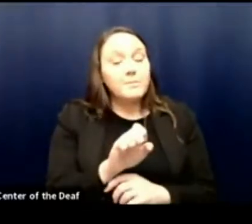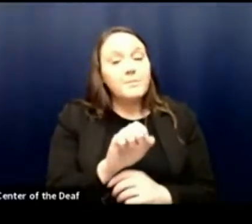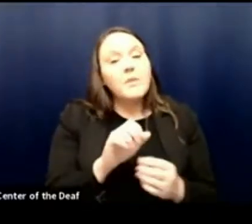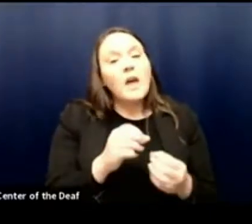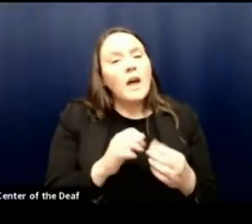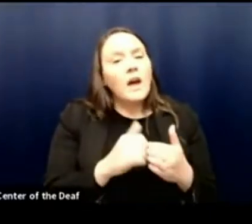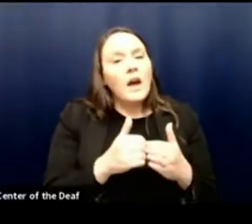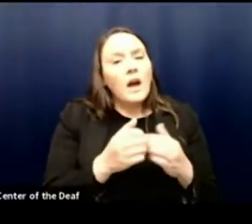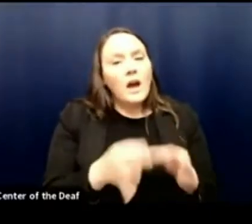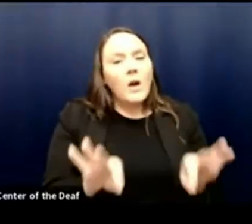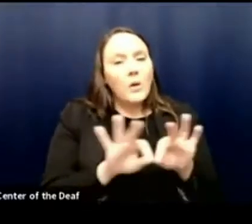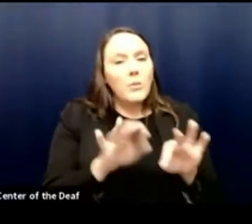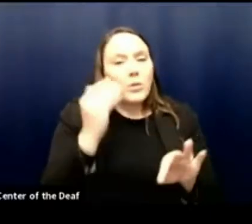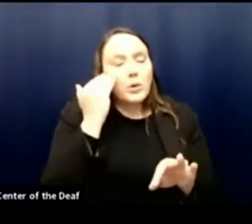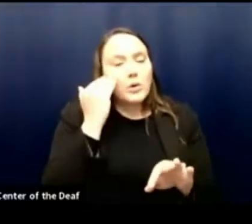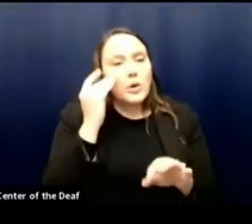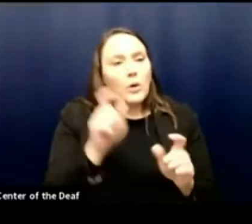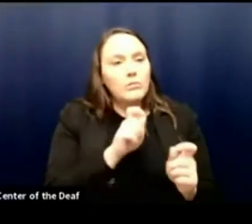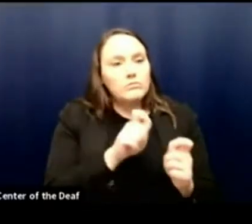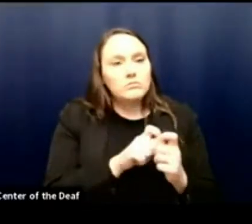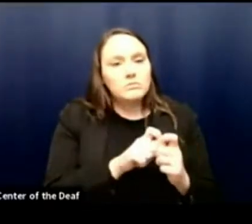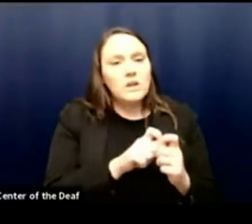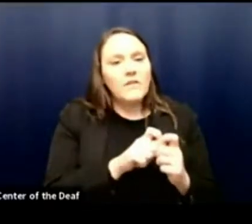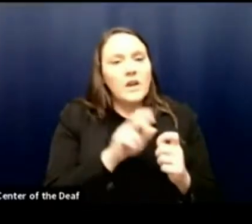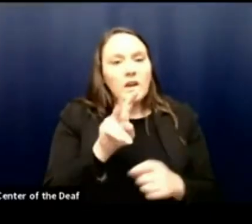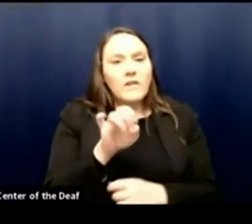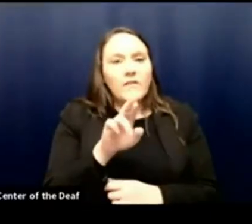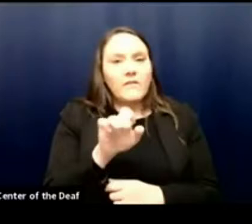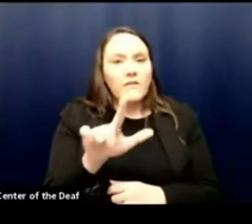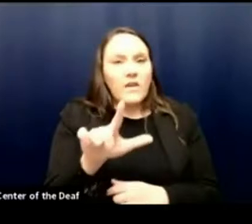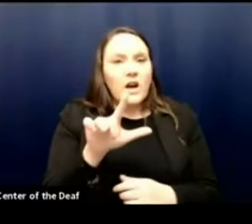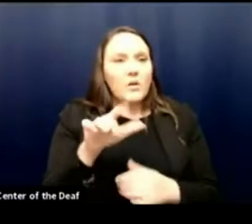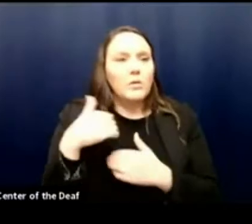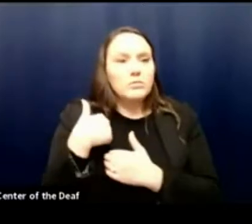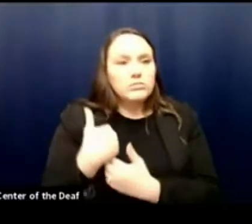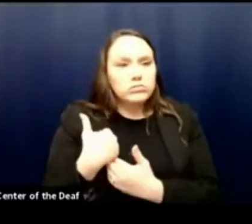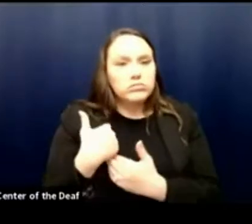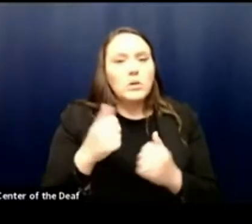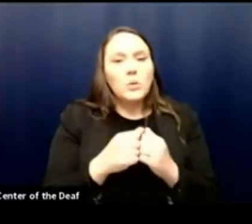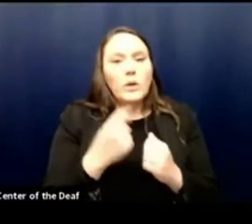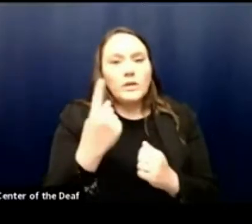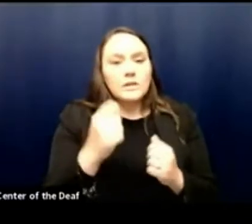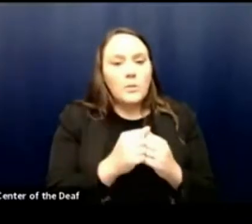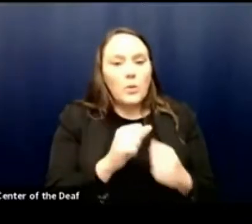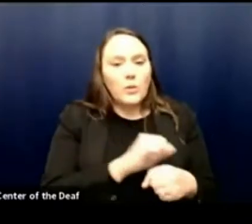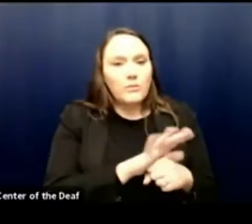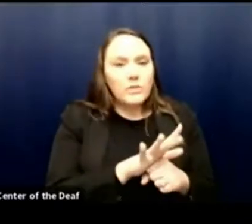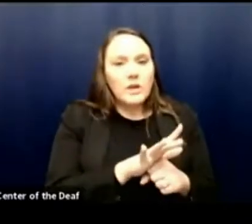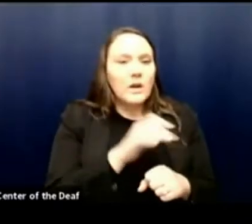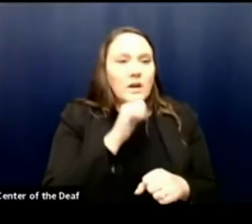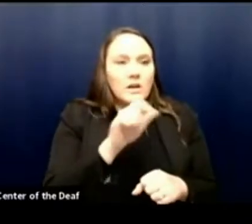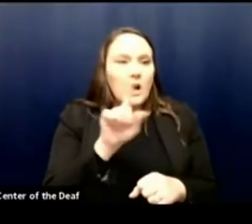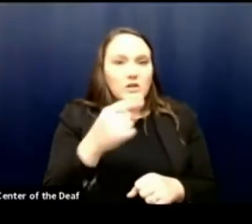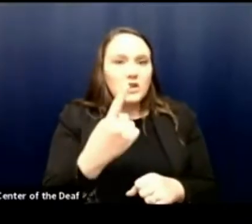important is it to know the specific viral load of someone with COVID-19 instead of just a positive or negative